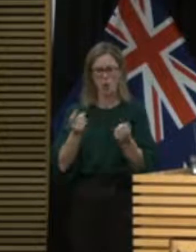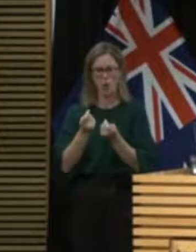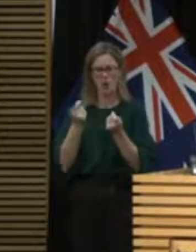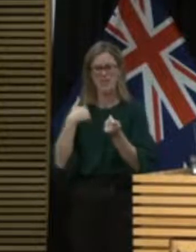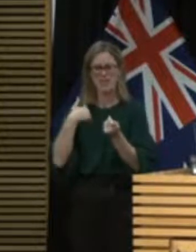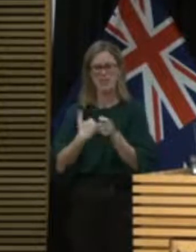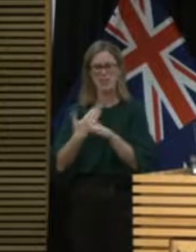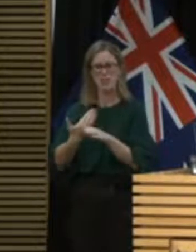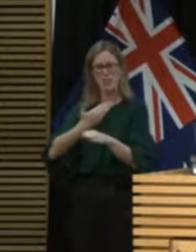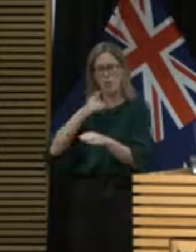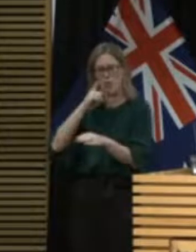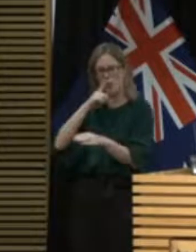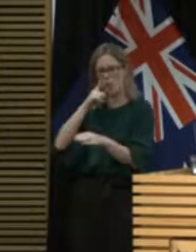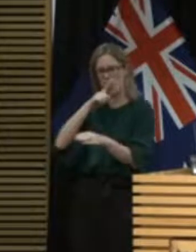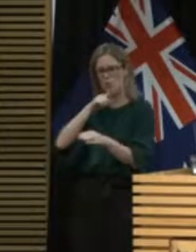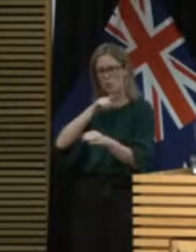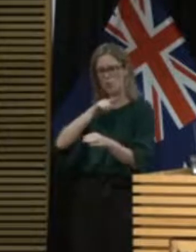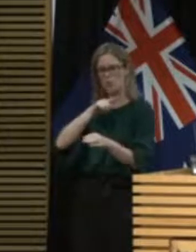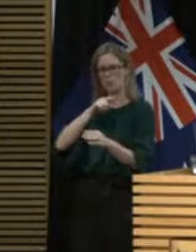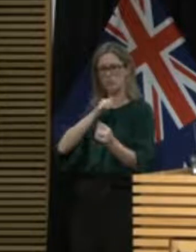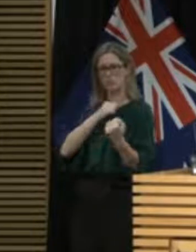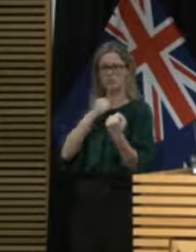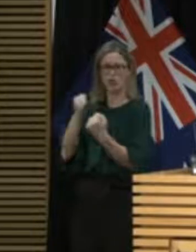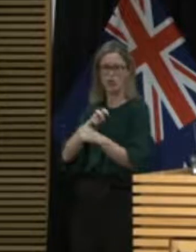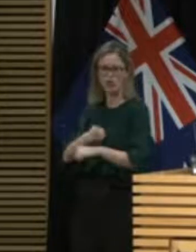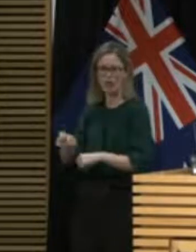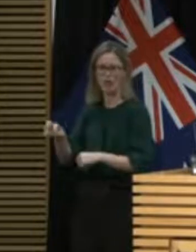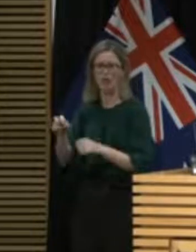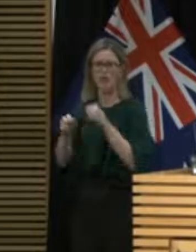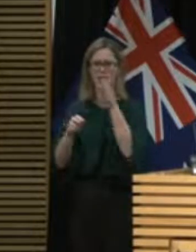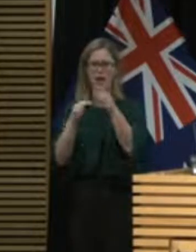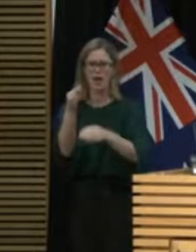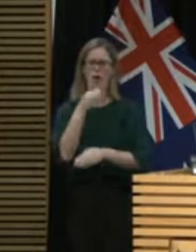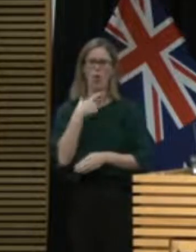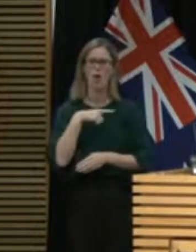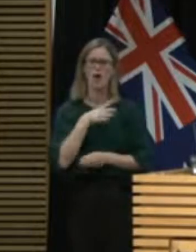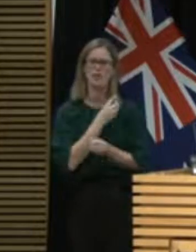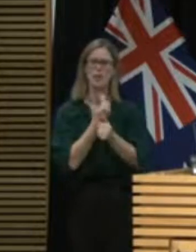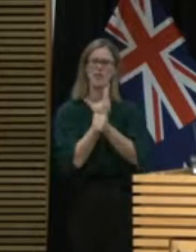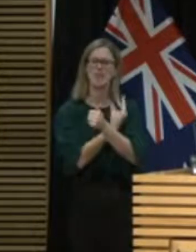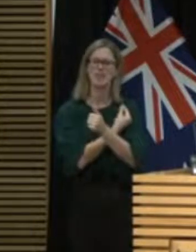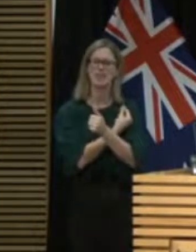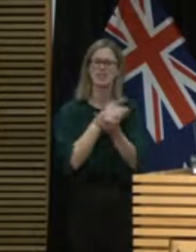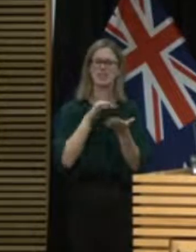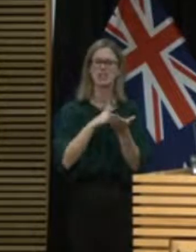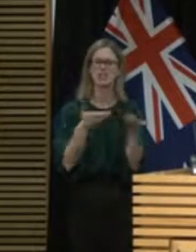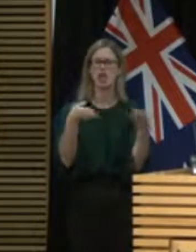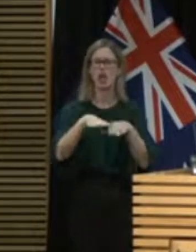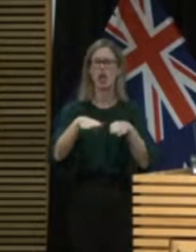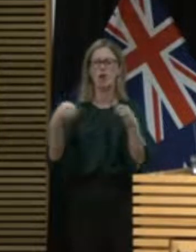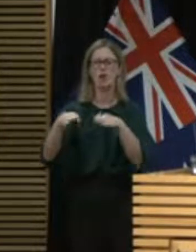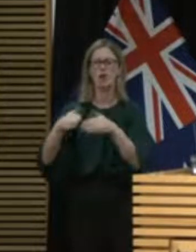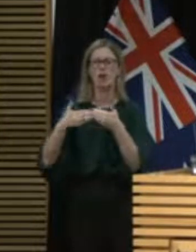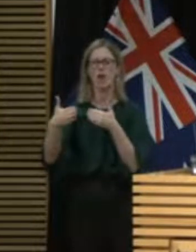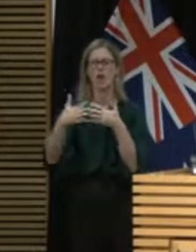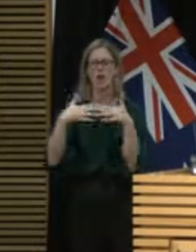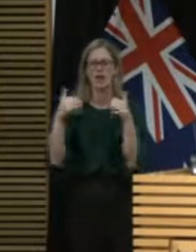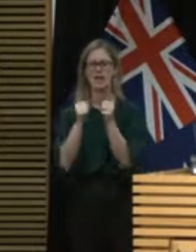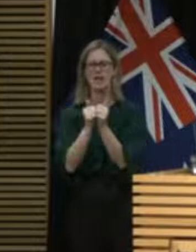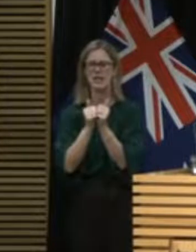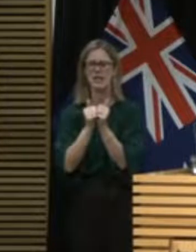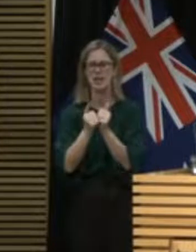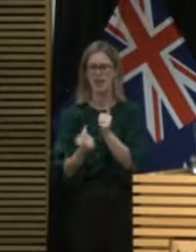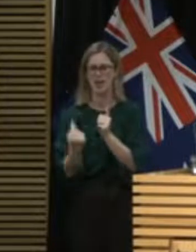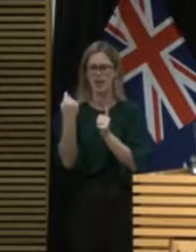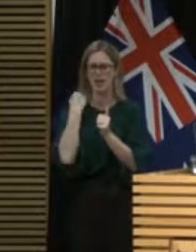before people really got too far south. Why were some vaccination centres closed over the long weekend after the biggest drive ever from the government